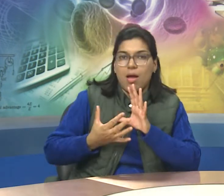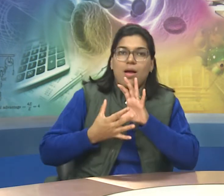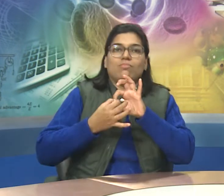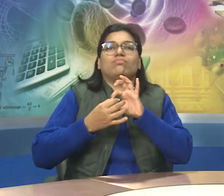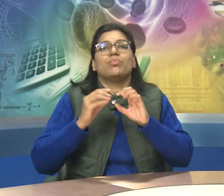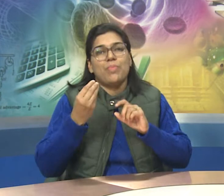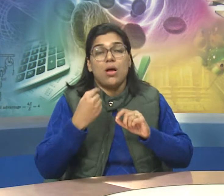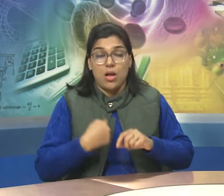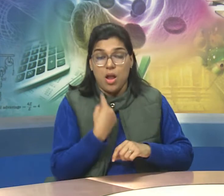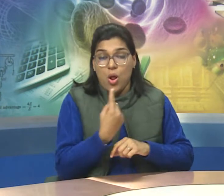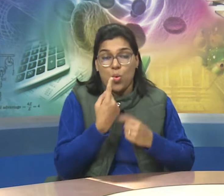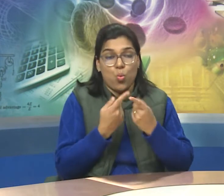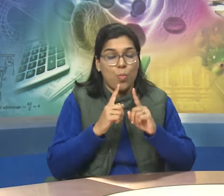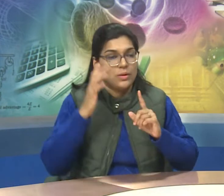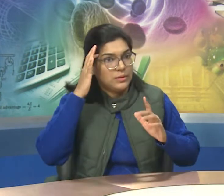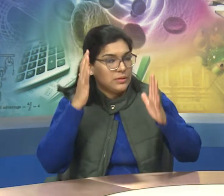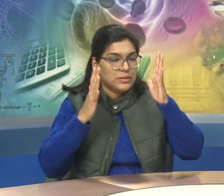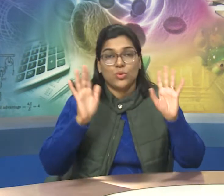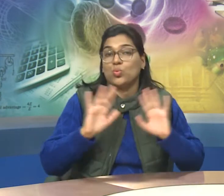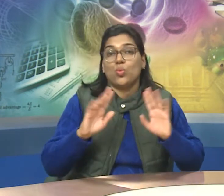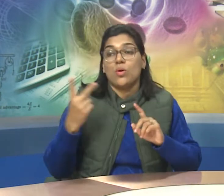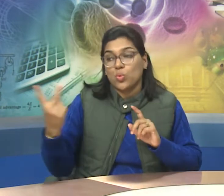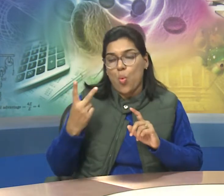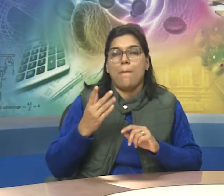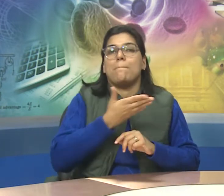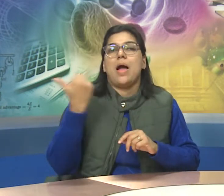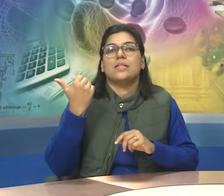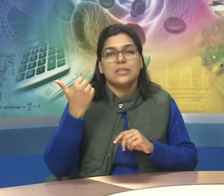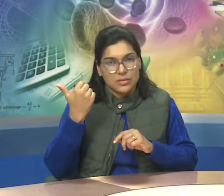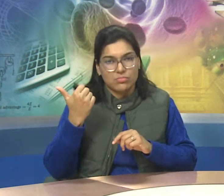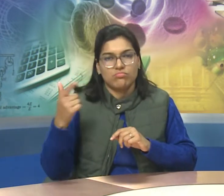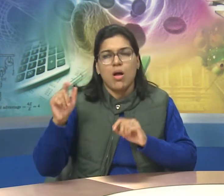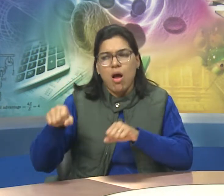someone who can help.